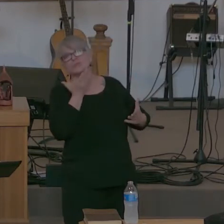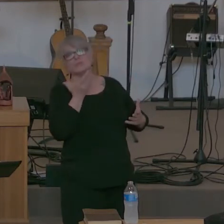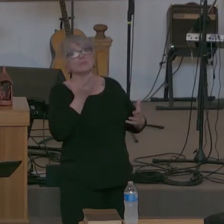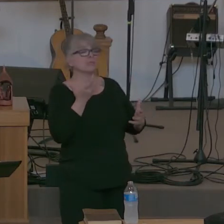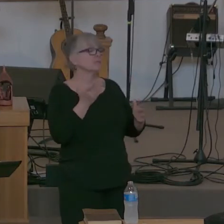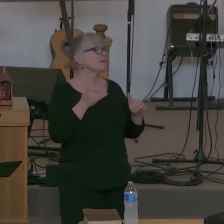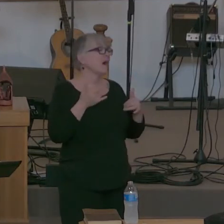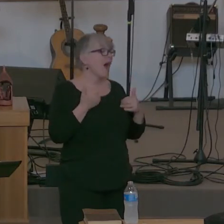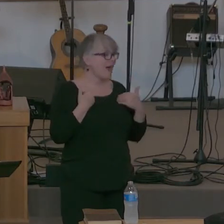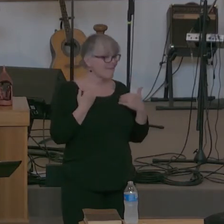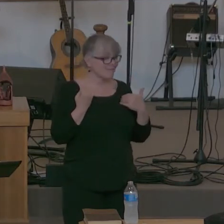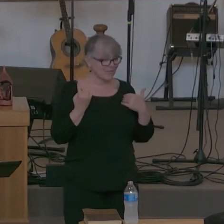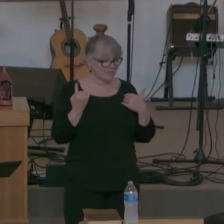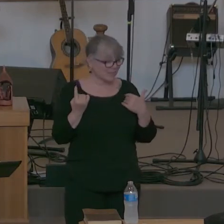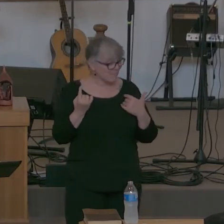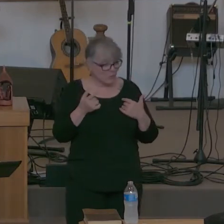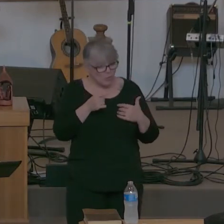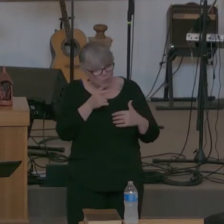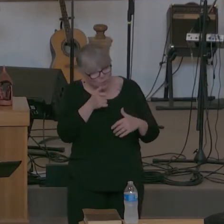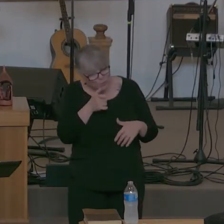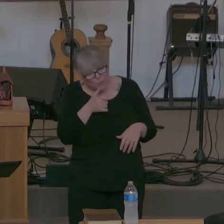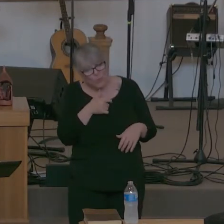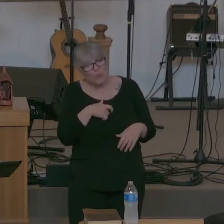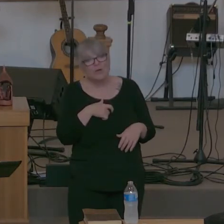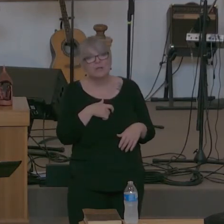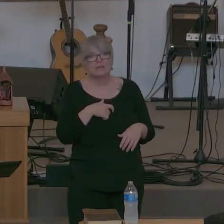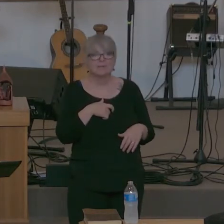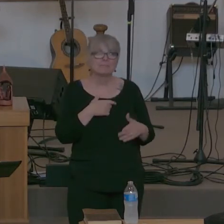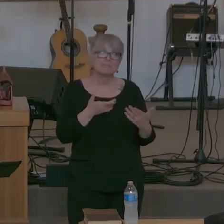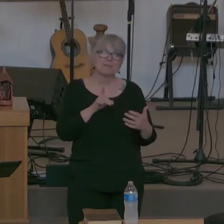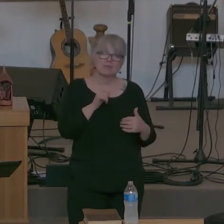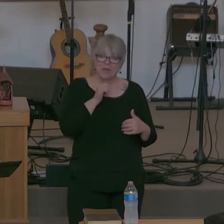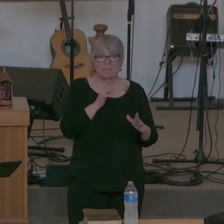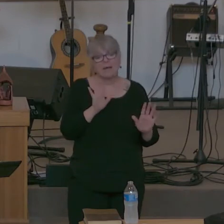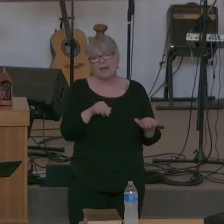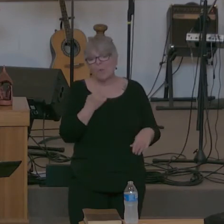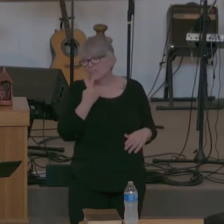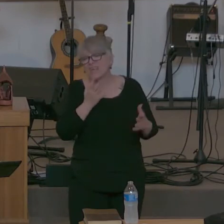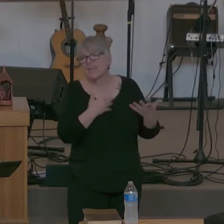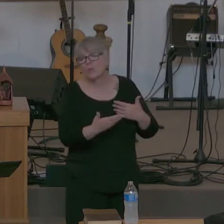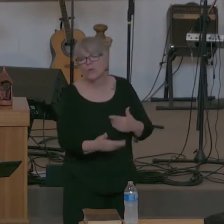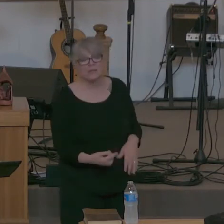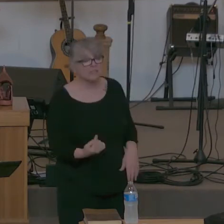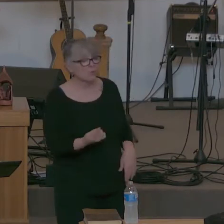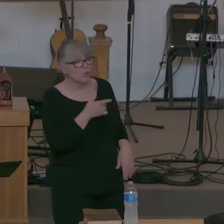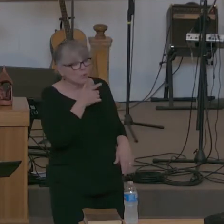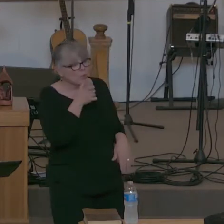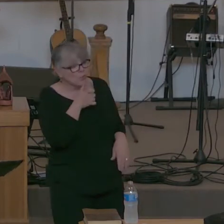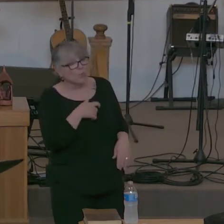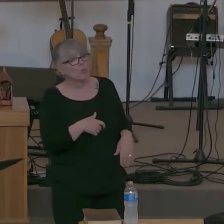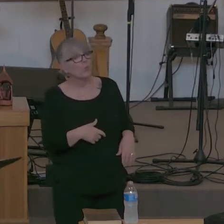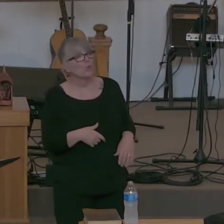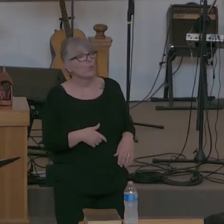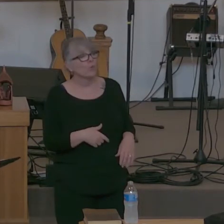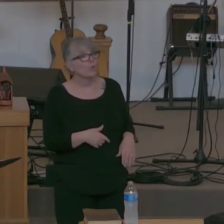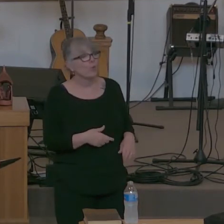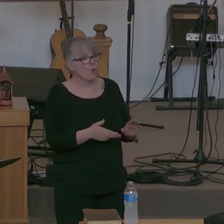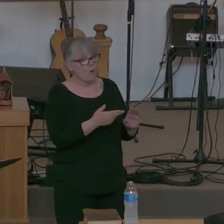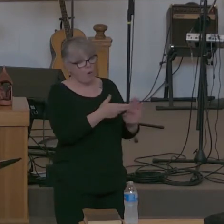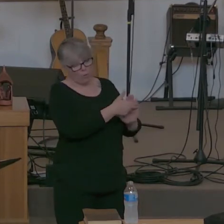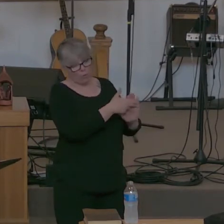I've got somebody who calls, I probably shouldn't say, well, I'm going to say it anyway. I got somebody who calls the